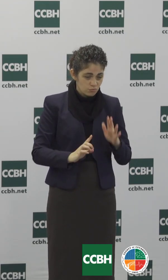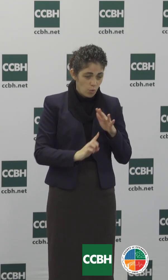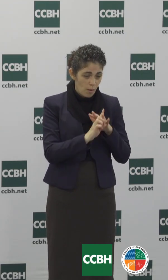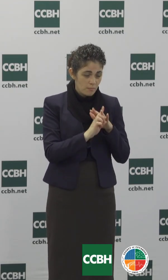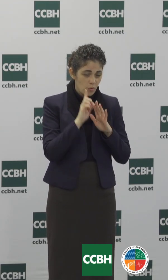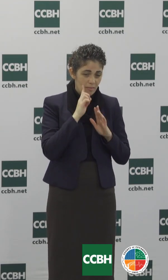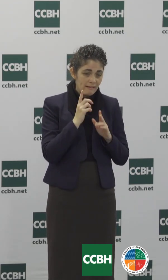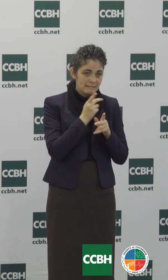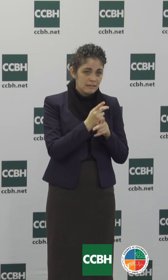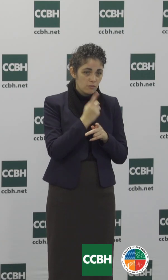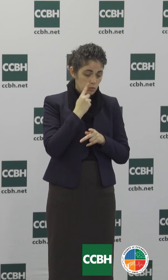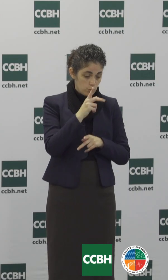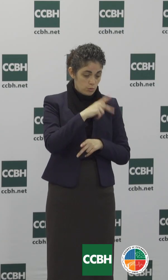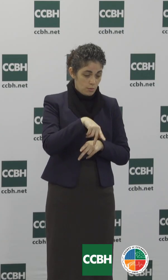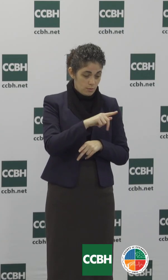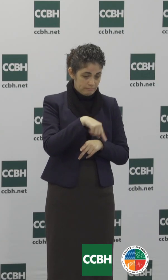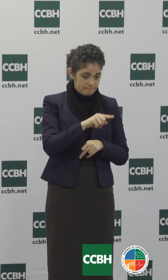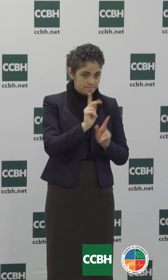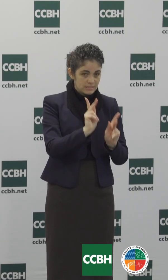and we want to respect that.